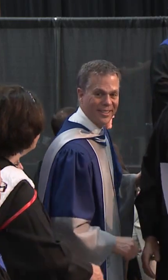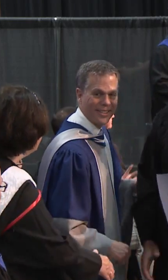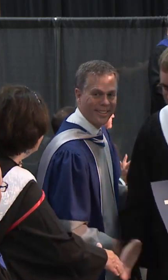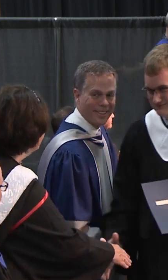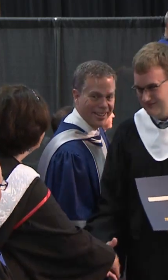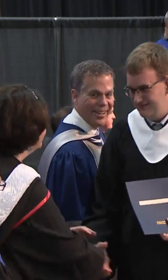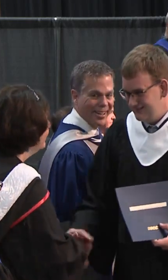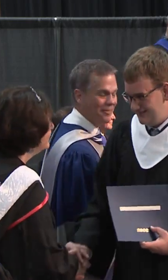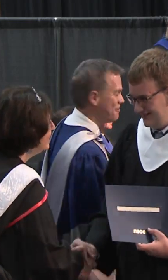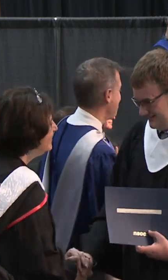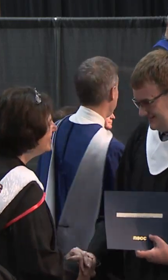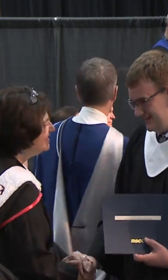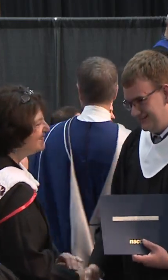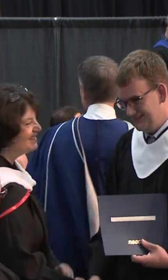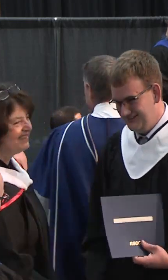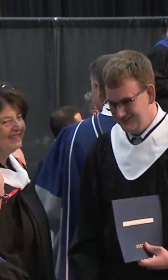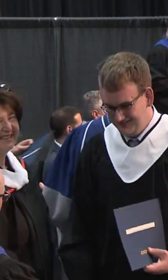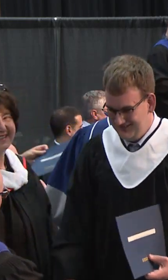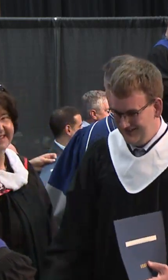Gregory Fleming.